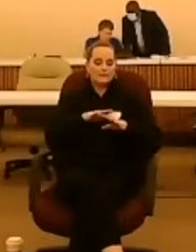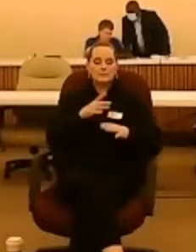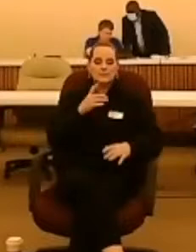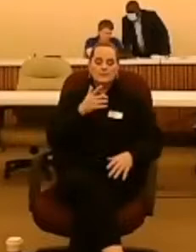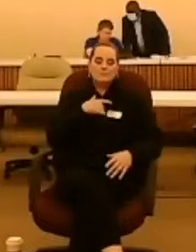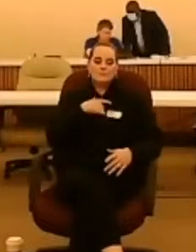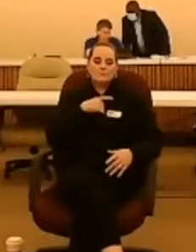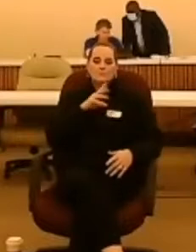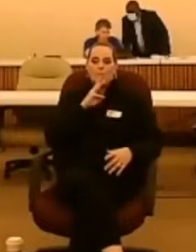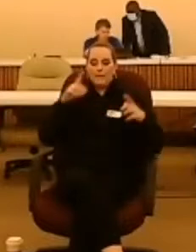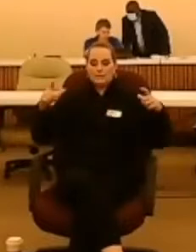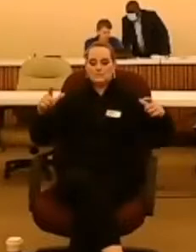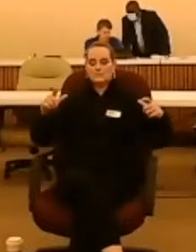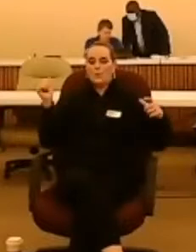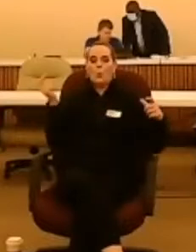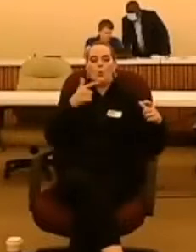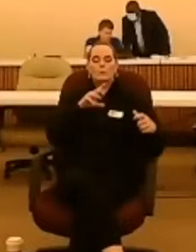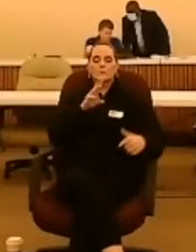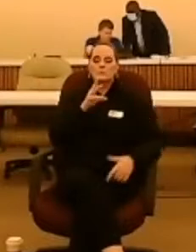are wetlands.